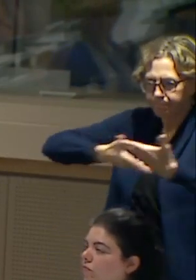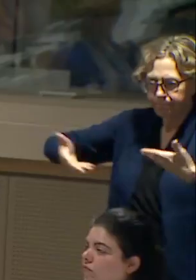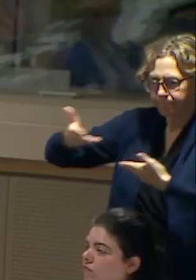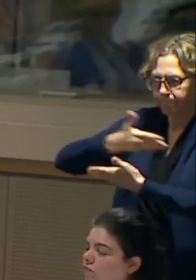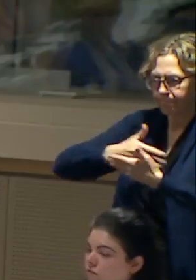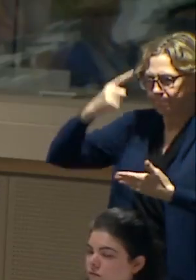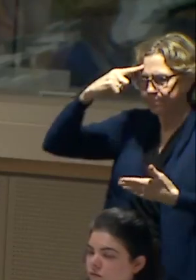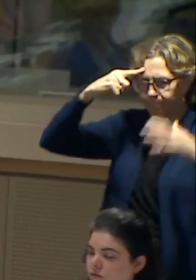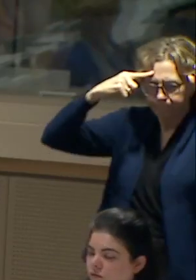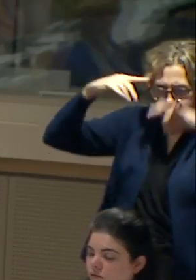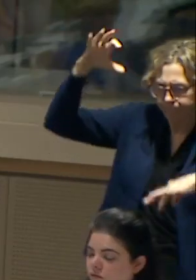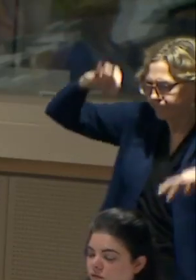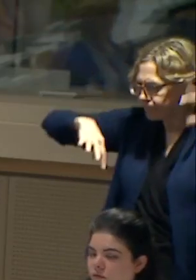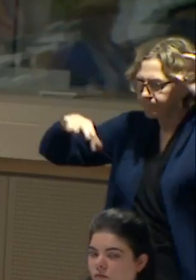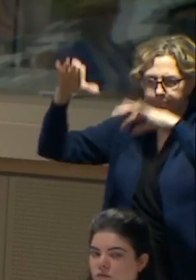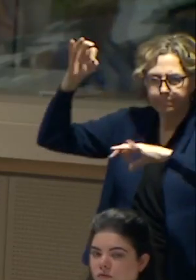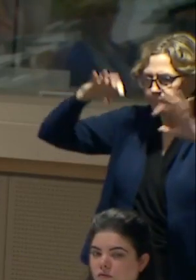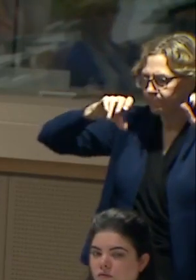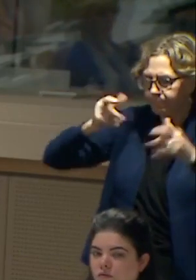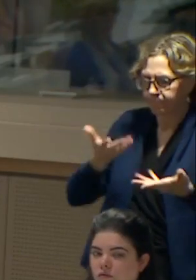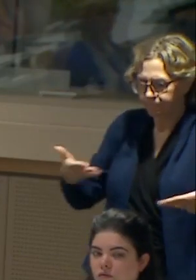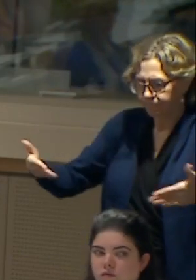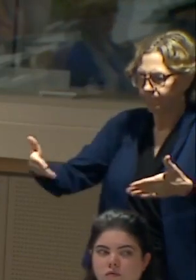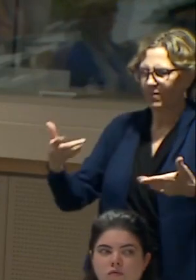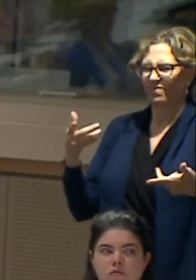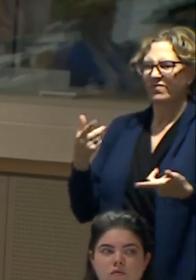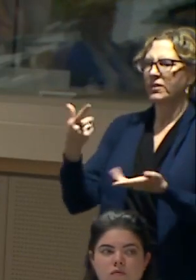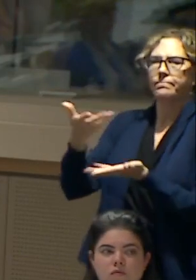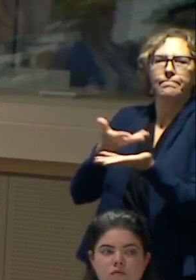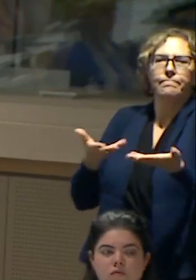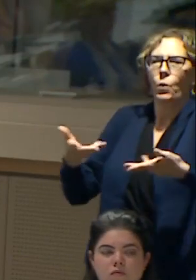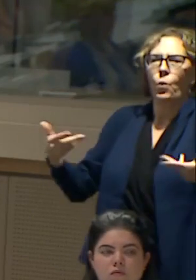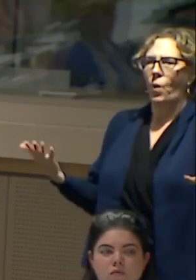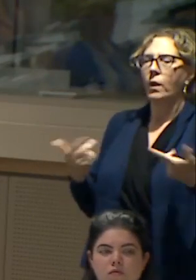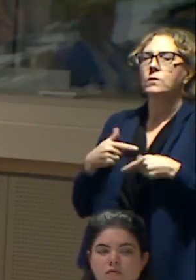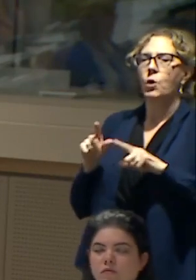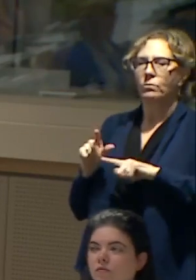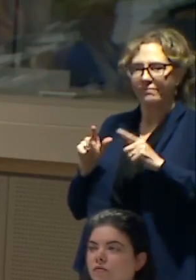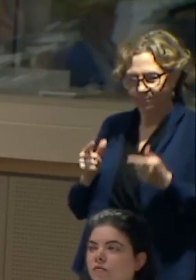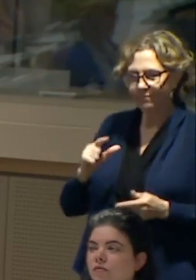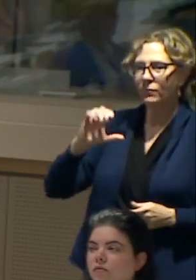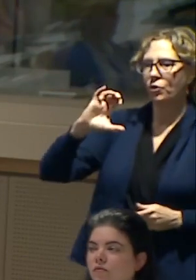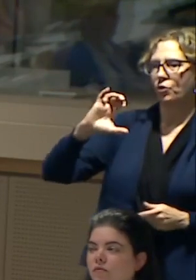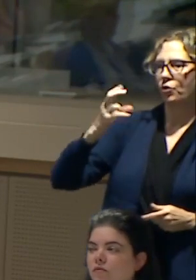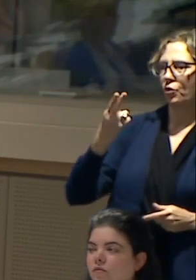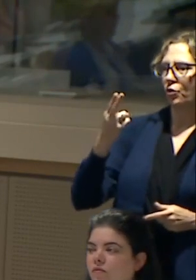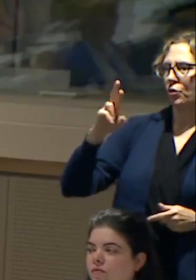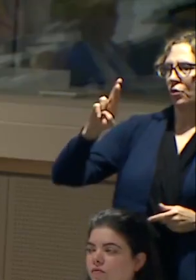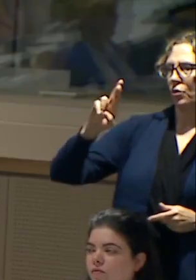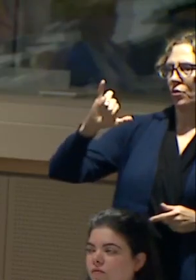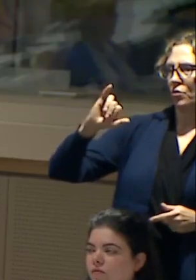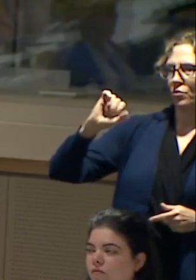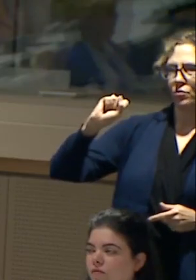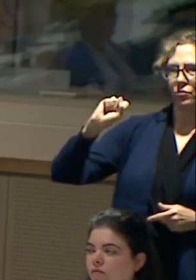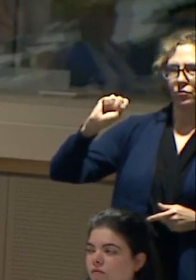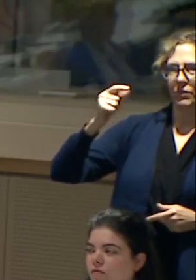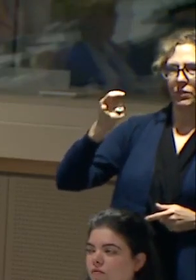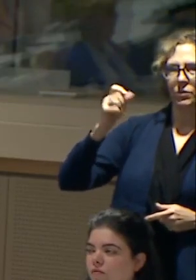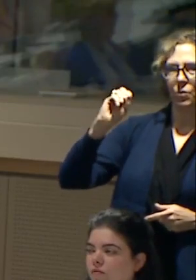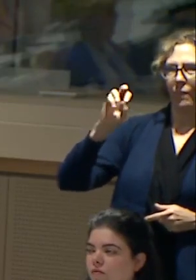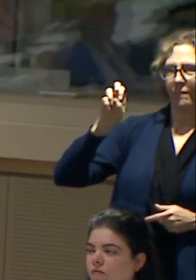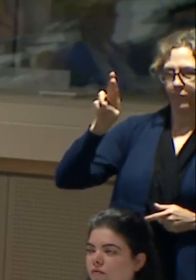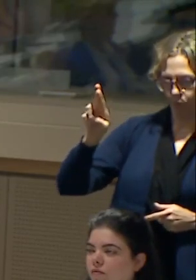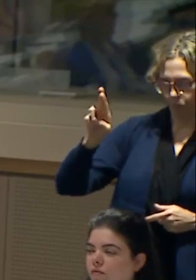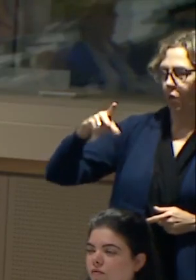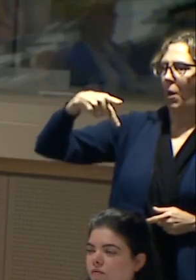upon. And for this, we're going to have Christopher Palmer from the Maltese Commission for the Rights of Persons with Disability